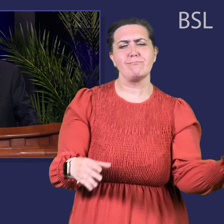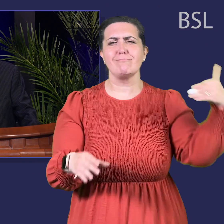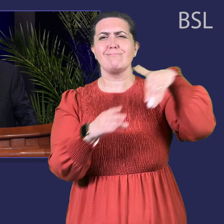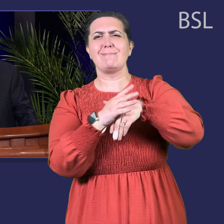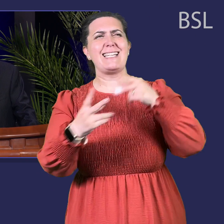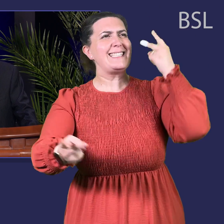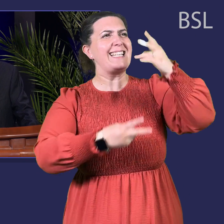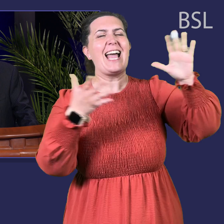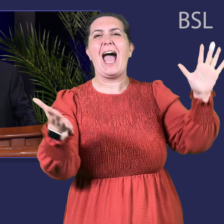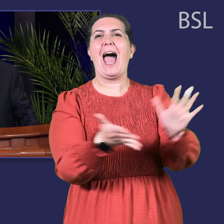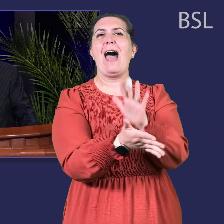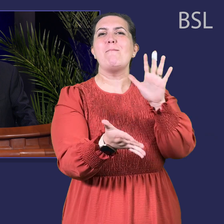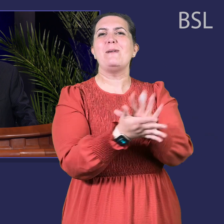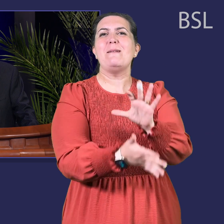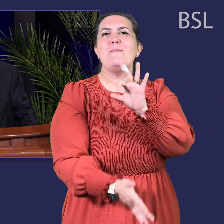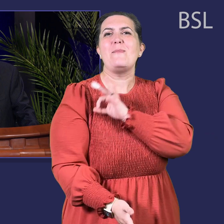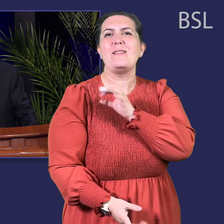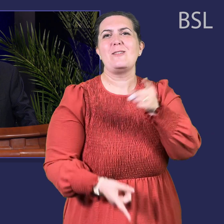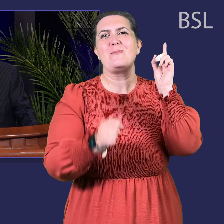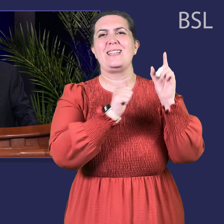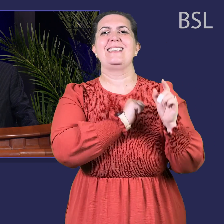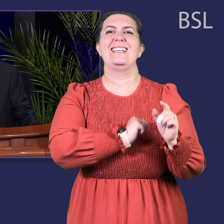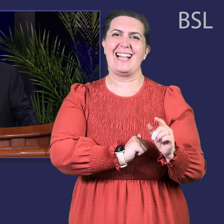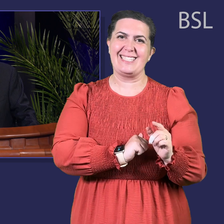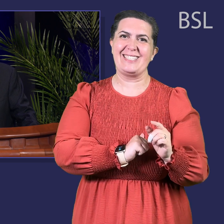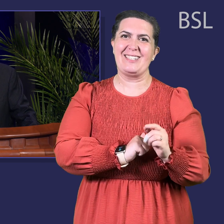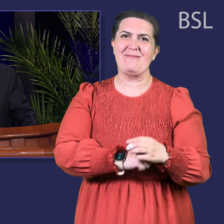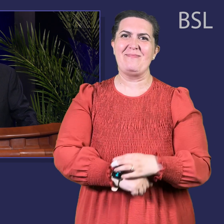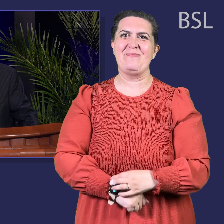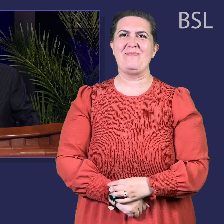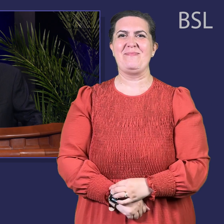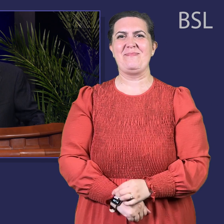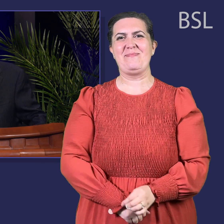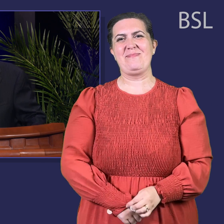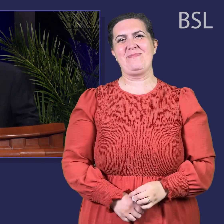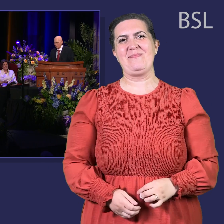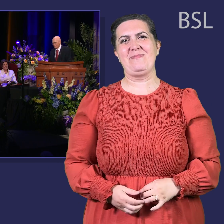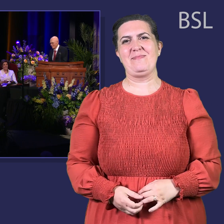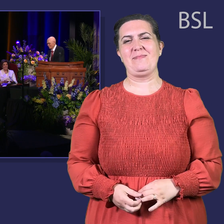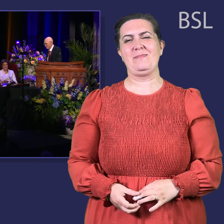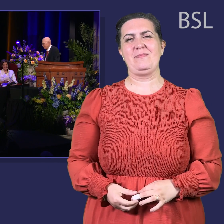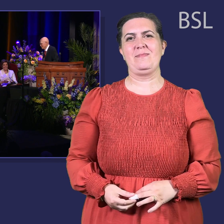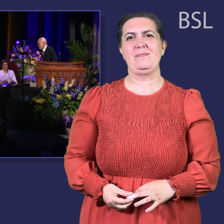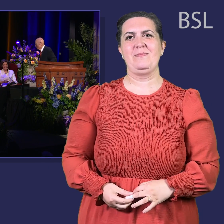to join in singing Happy Birthday to President Nelson.